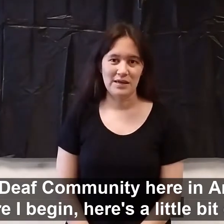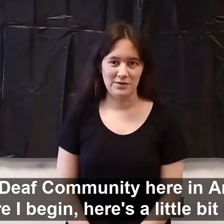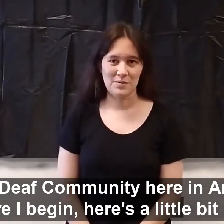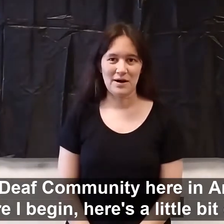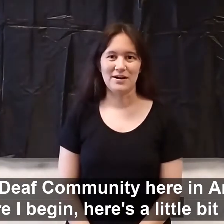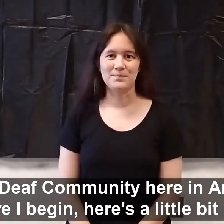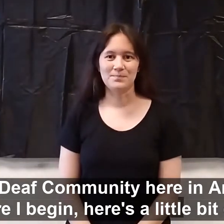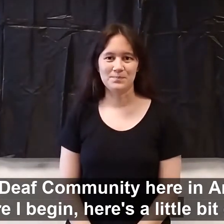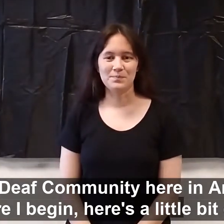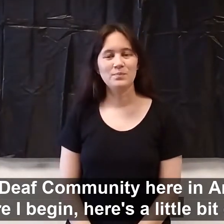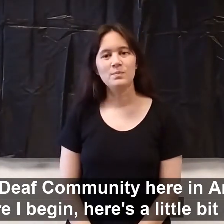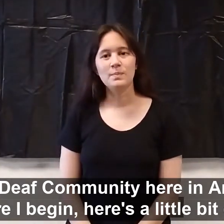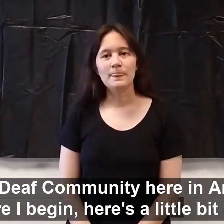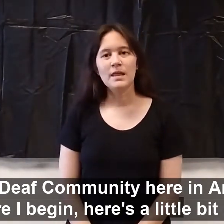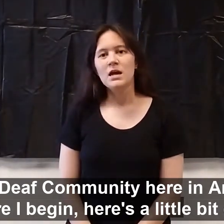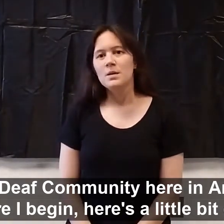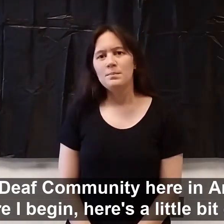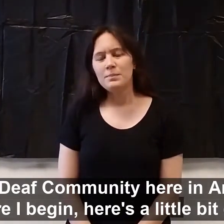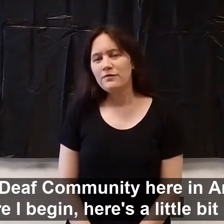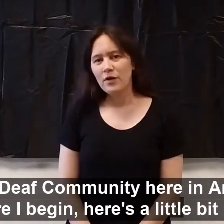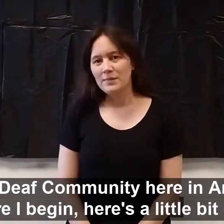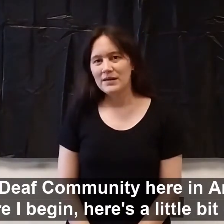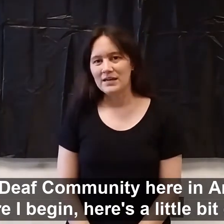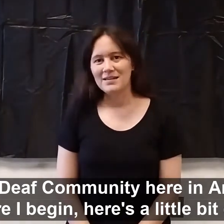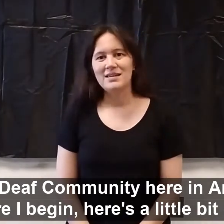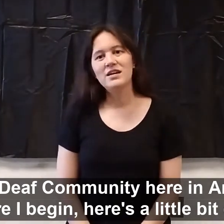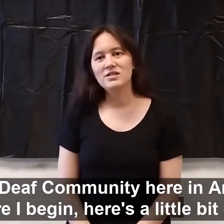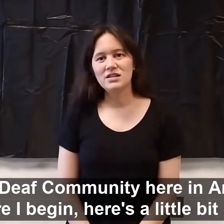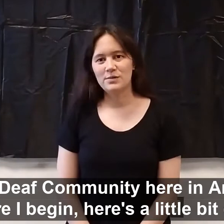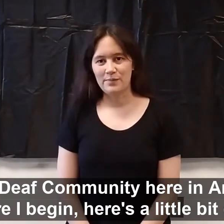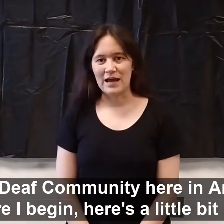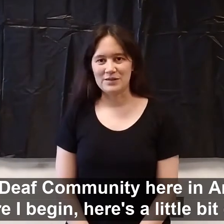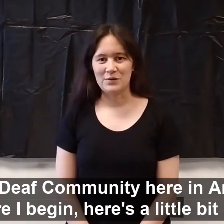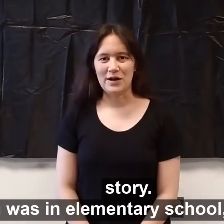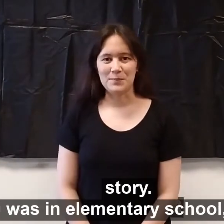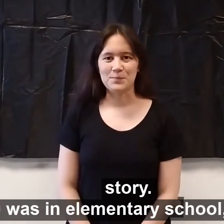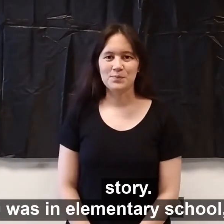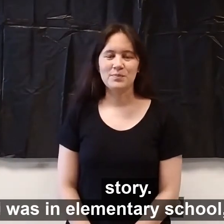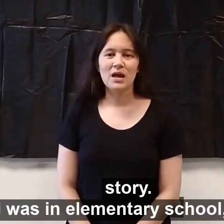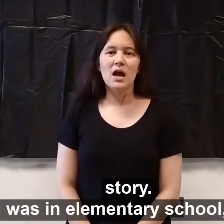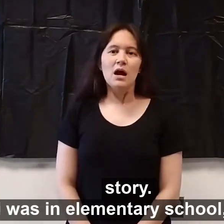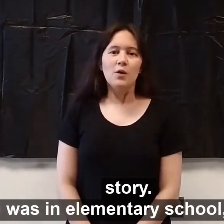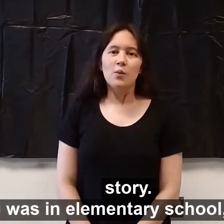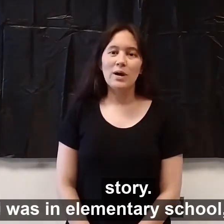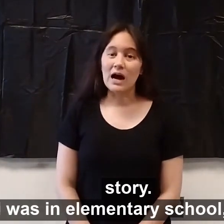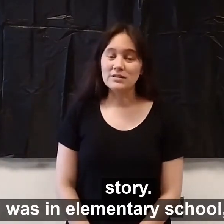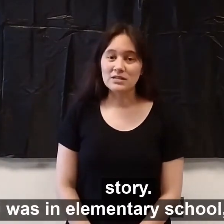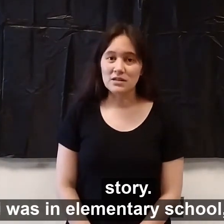in America. But before I begin, here's a little bit of backstory. When I was in